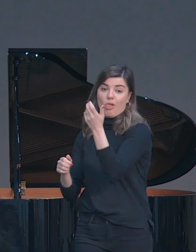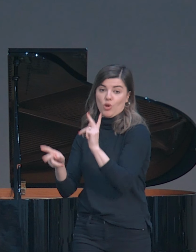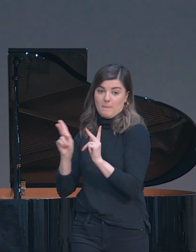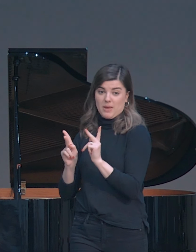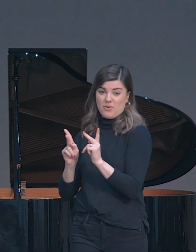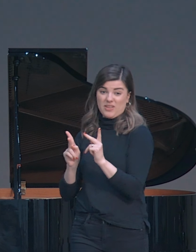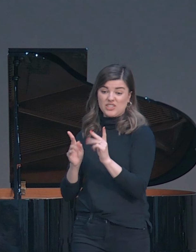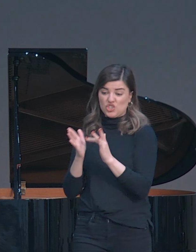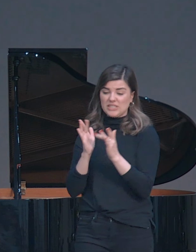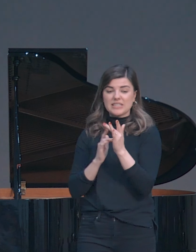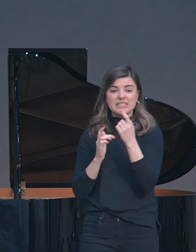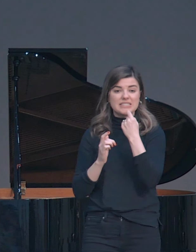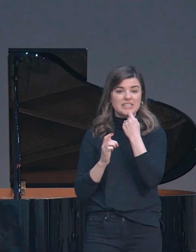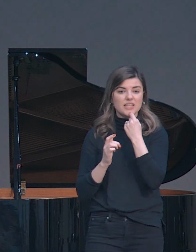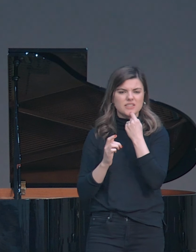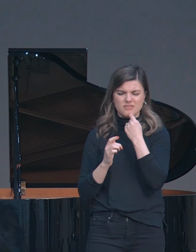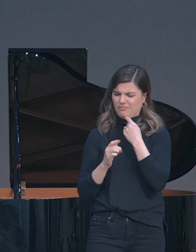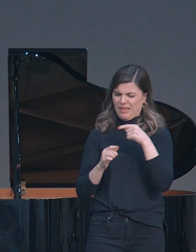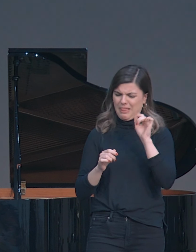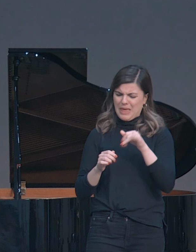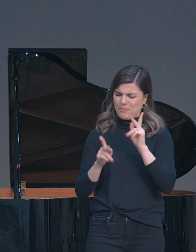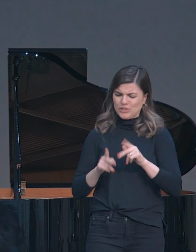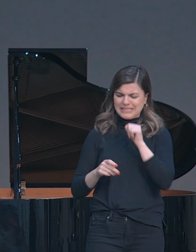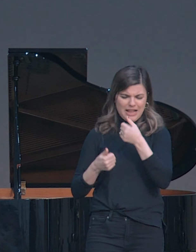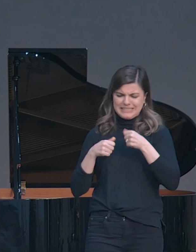He's saying there's nothing sacrificial here.